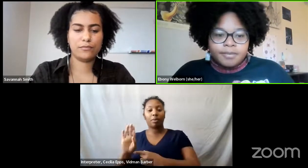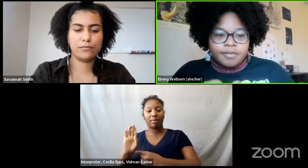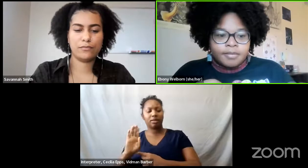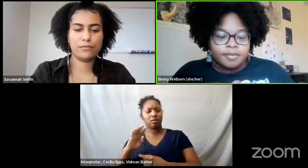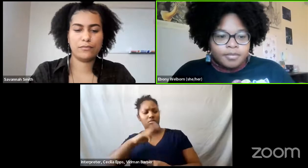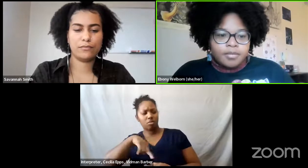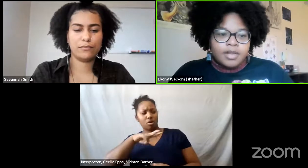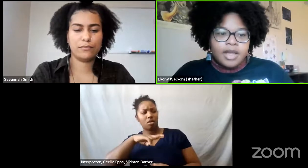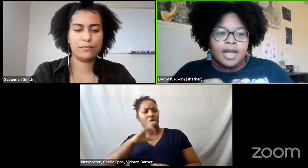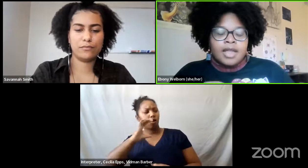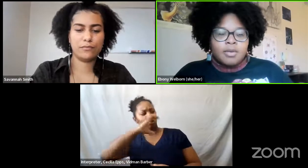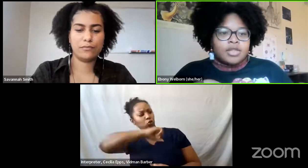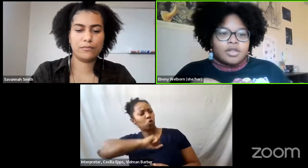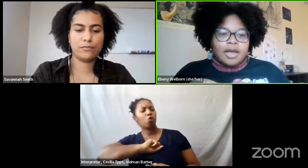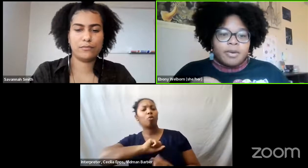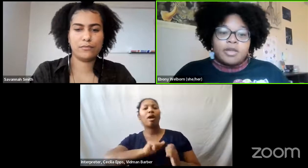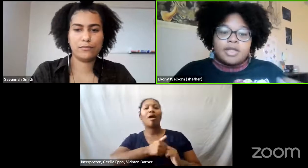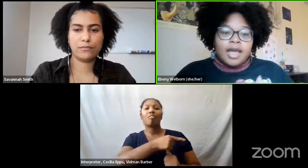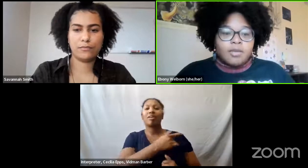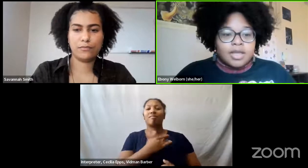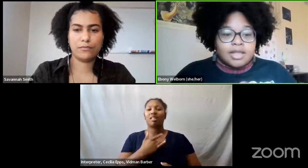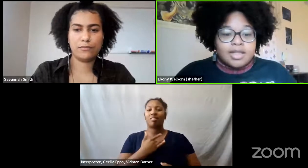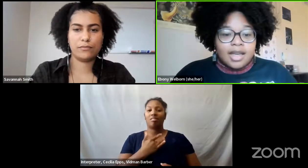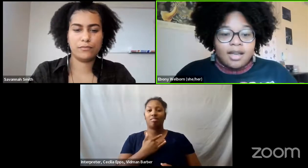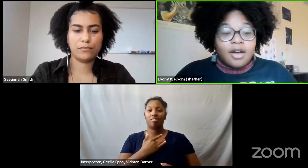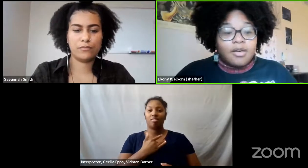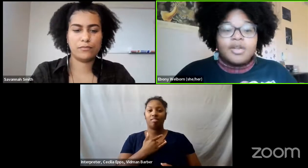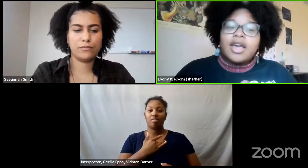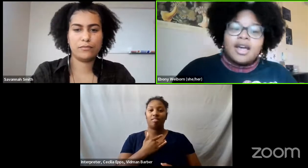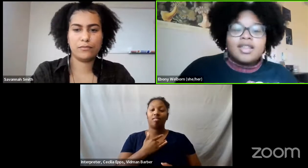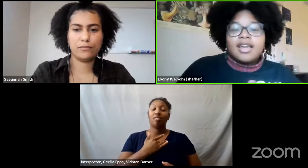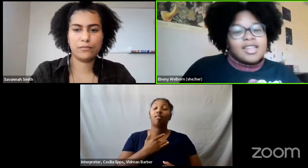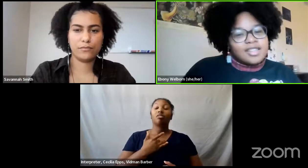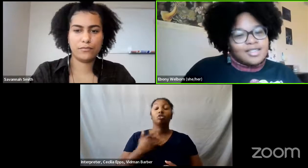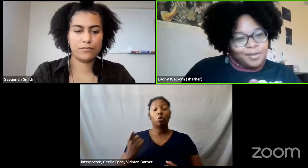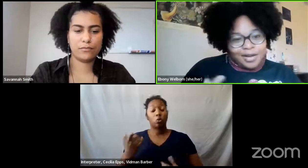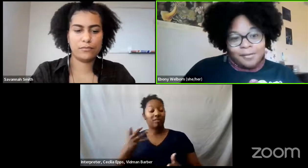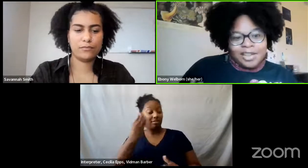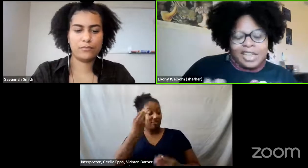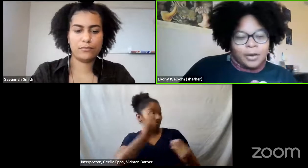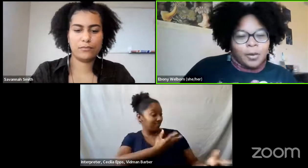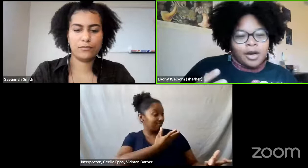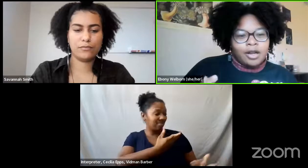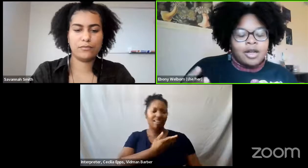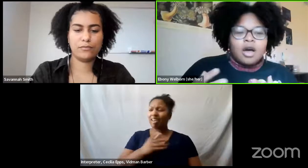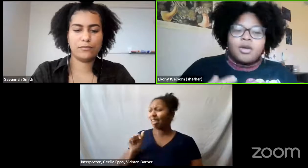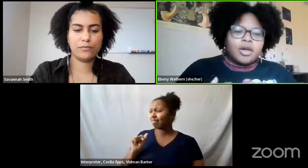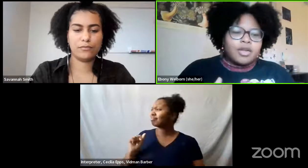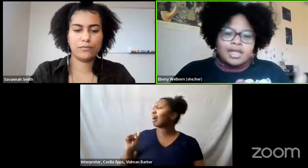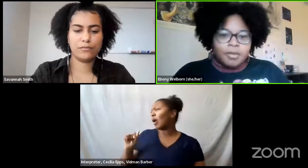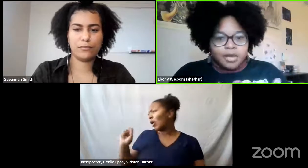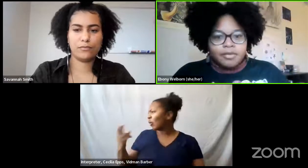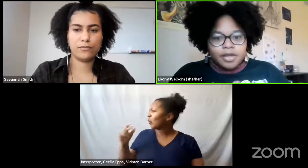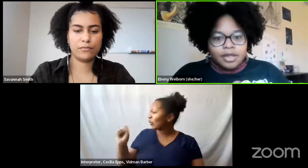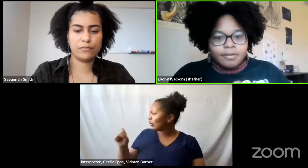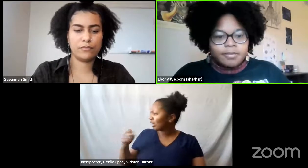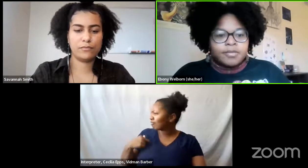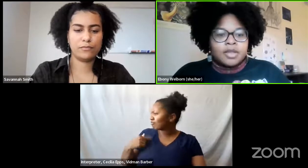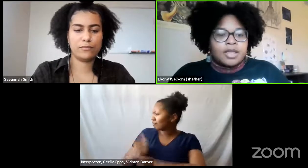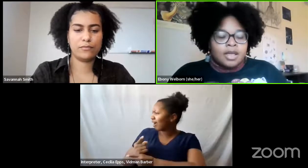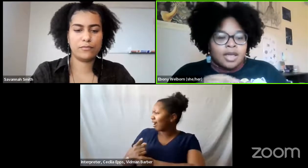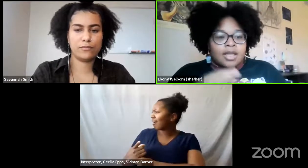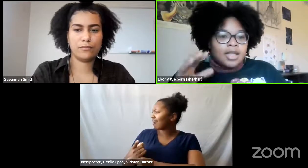body. And then once you do that, person A would then say, oh yeah, that is what I'm feeling, or oh no, that's not what I'm